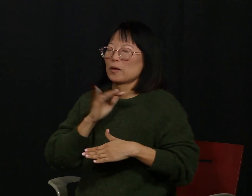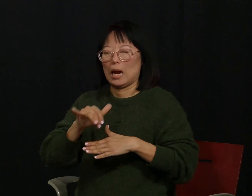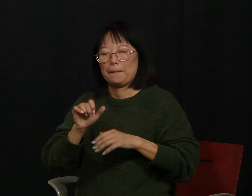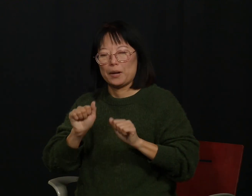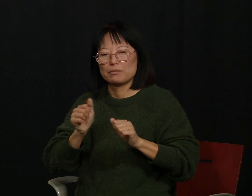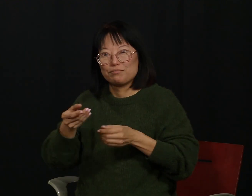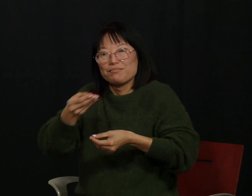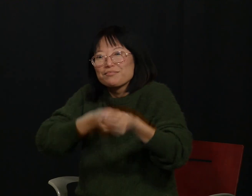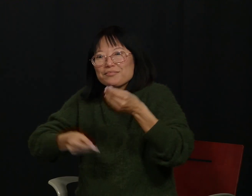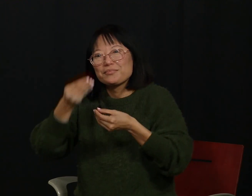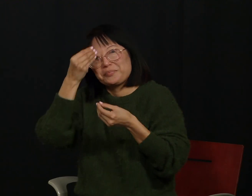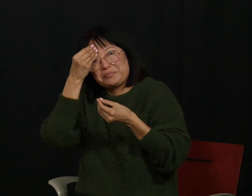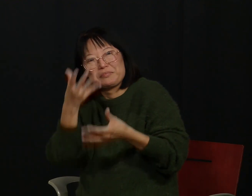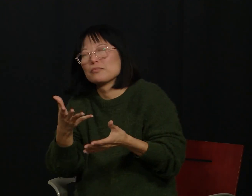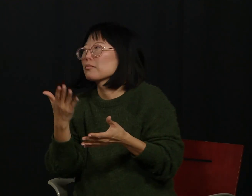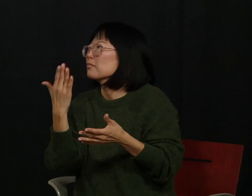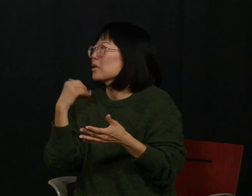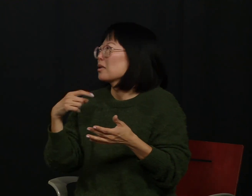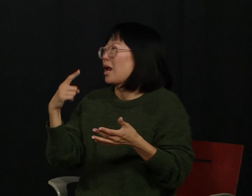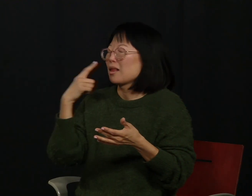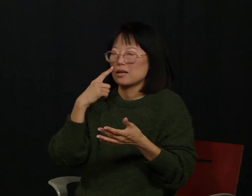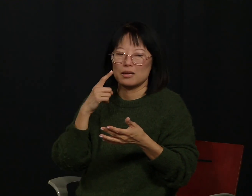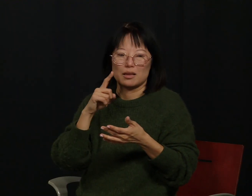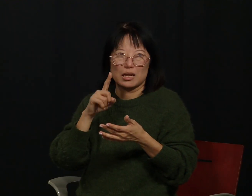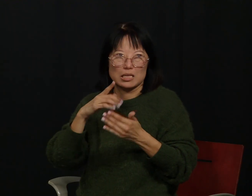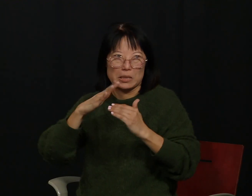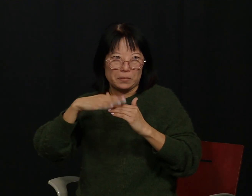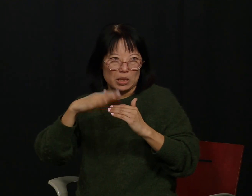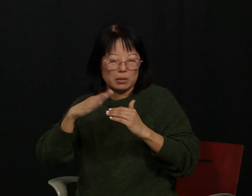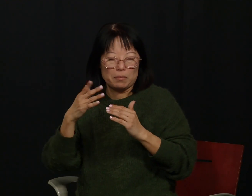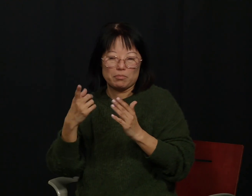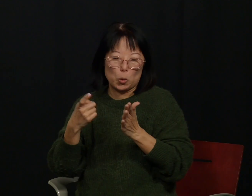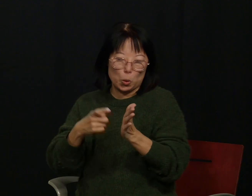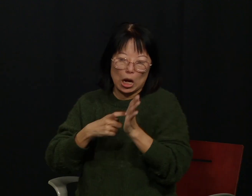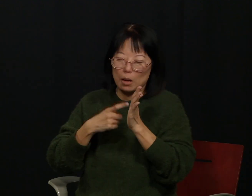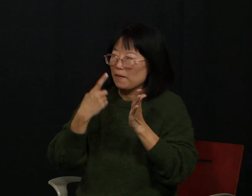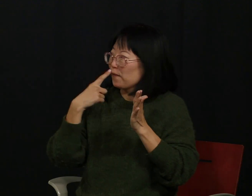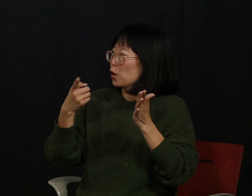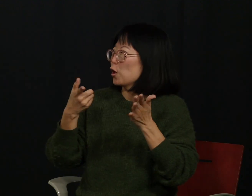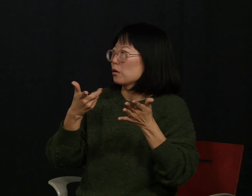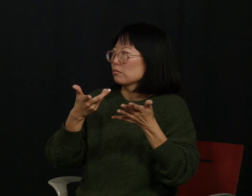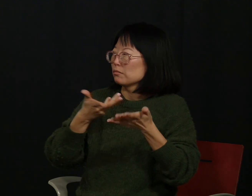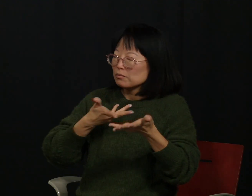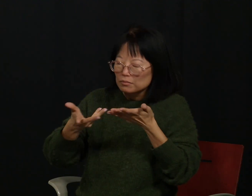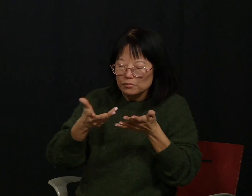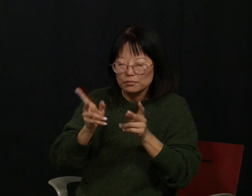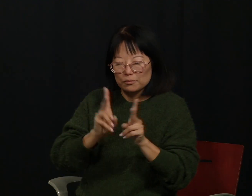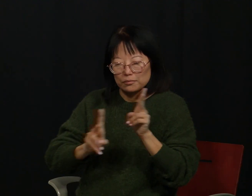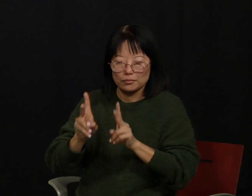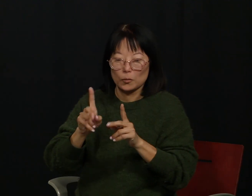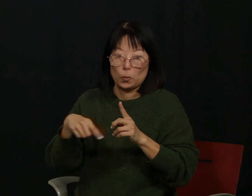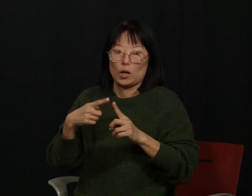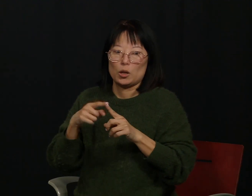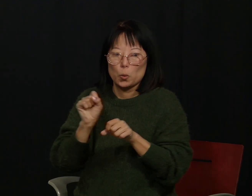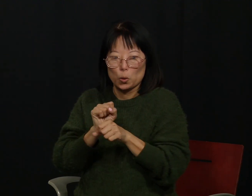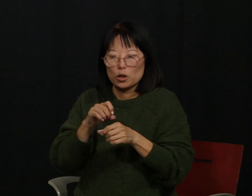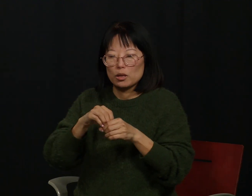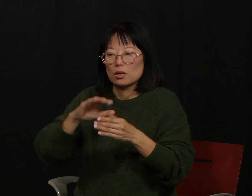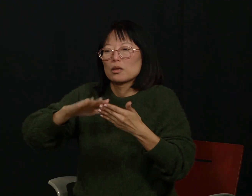life views and exchange information. And at a minimum, that requires us to be able to communicate and work in